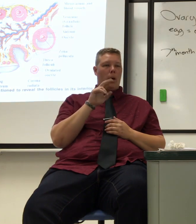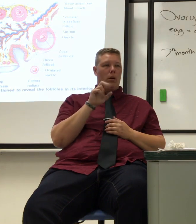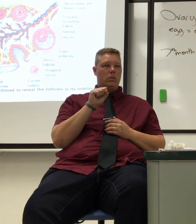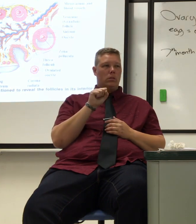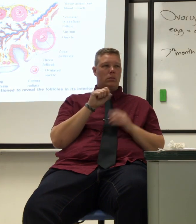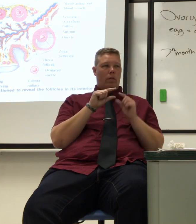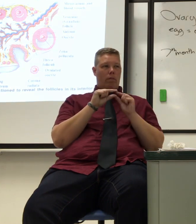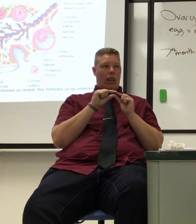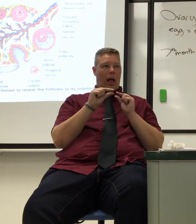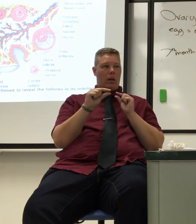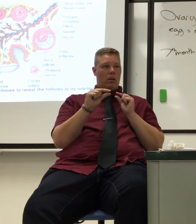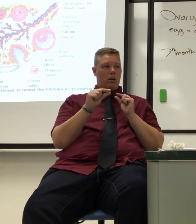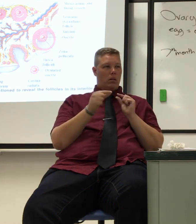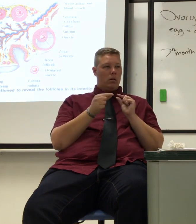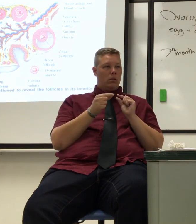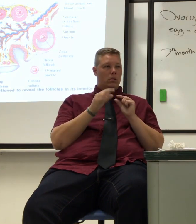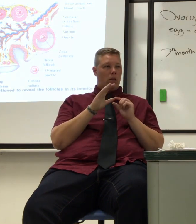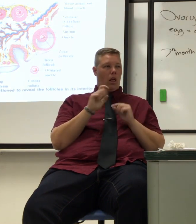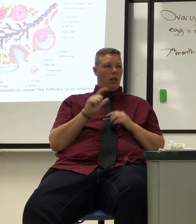Primordial